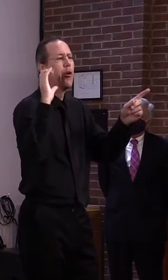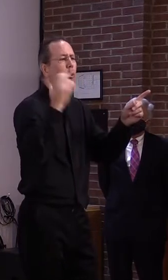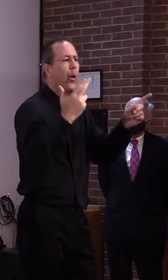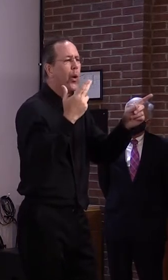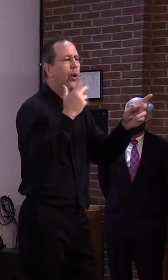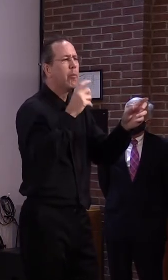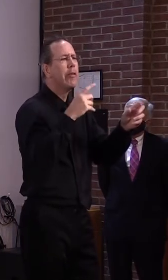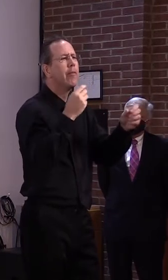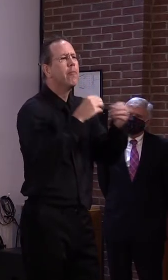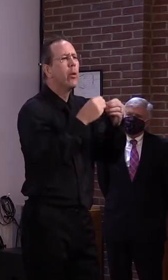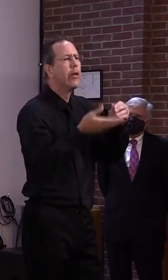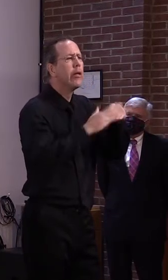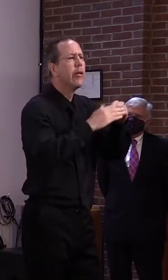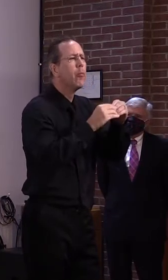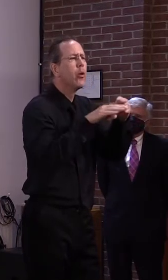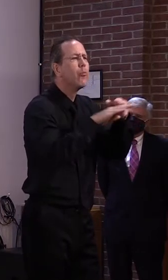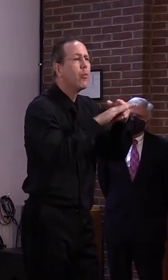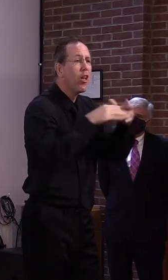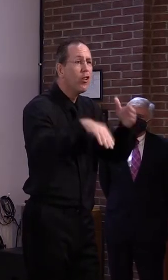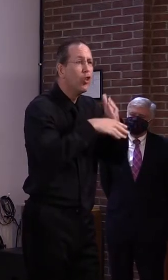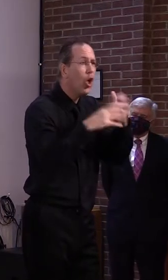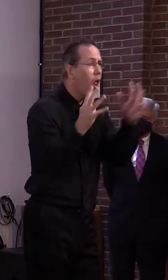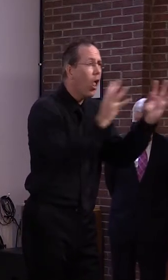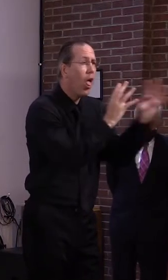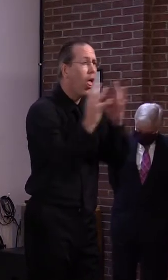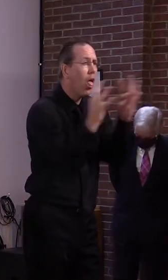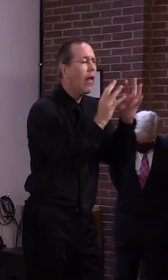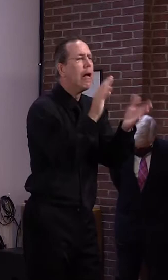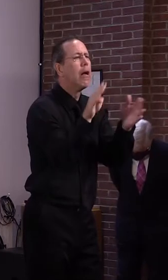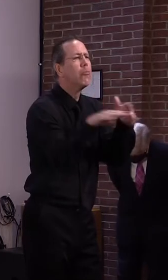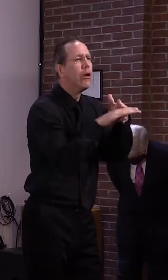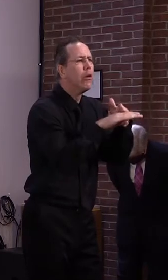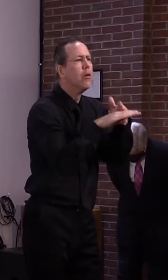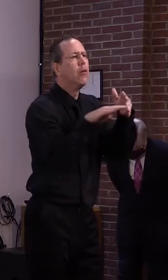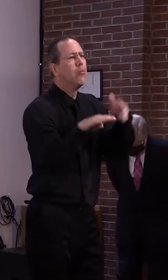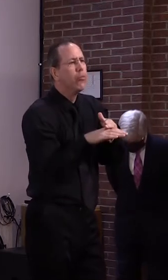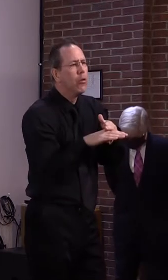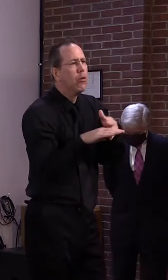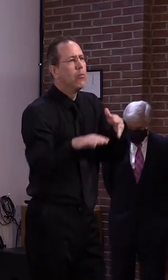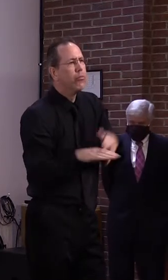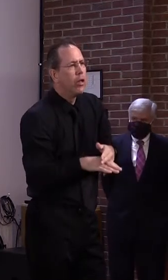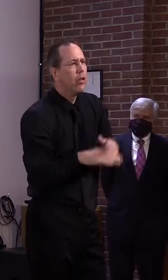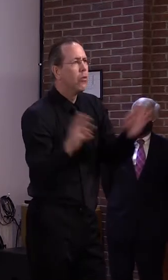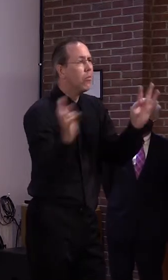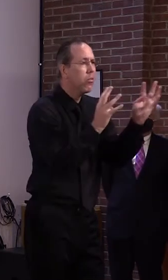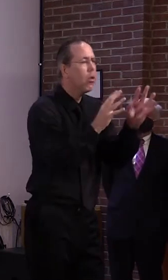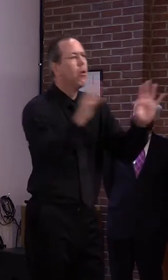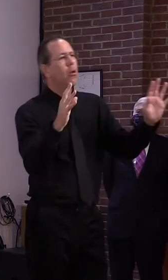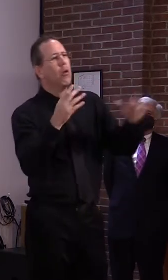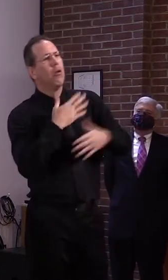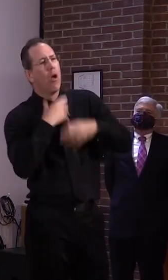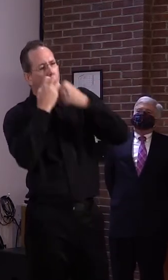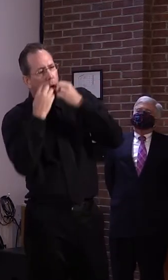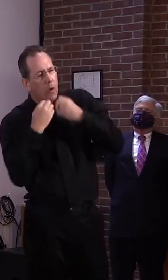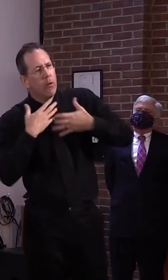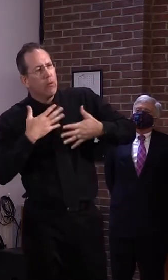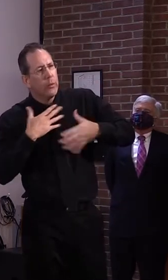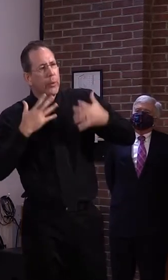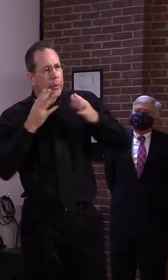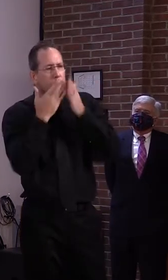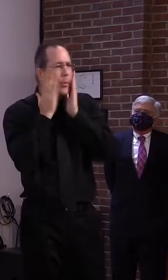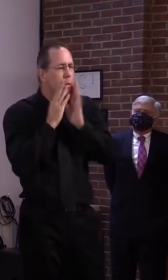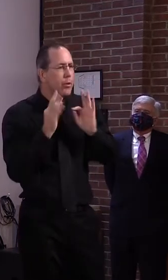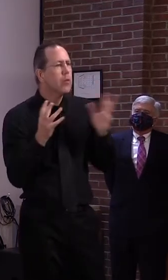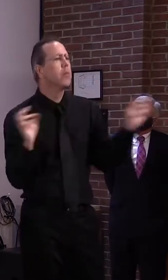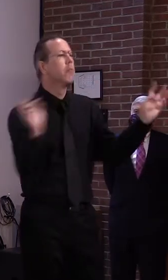want to make sure that you're giving time to the kids to rest and catch their breath and so forth. So, but all the while